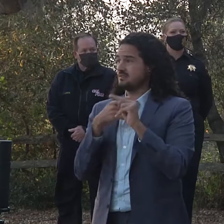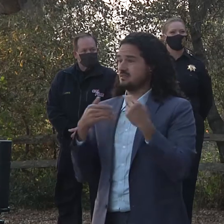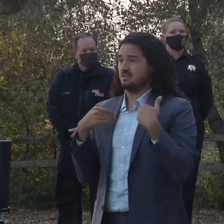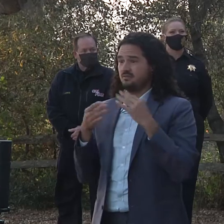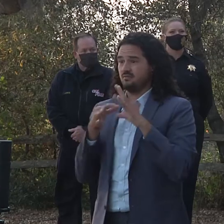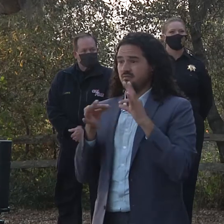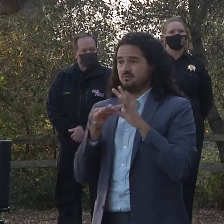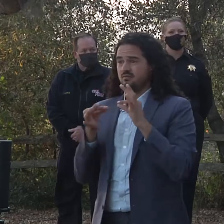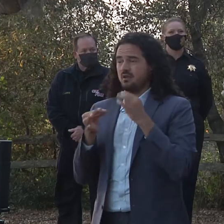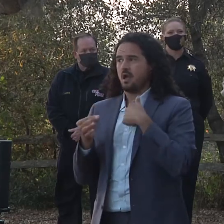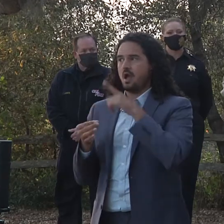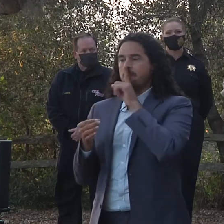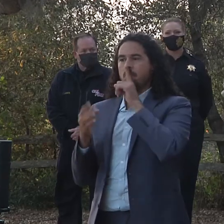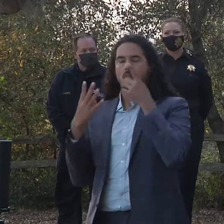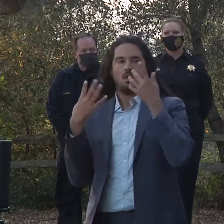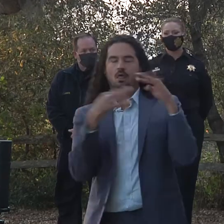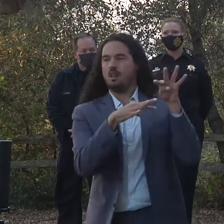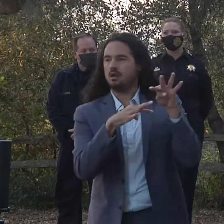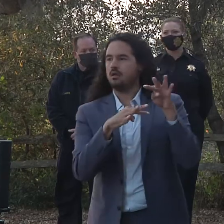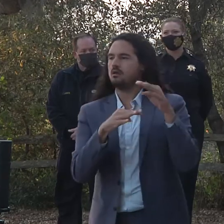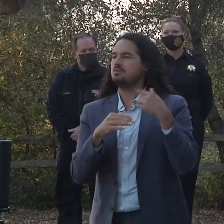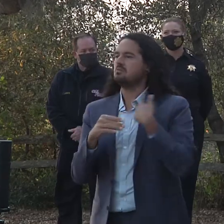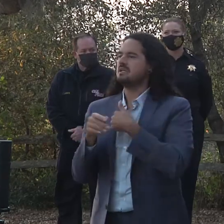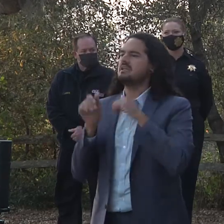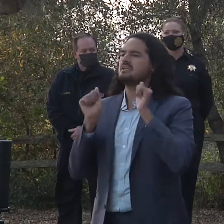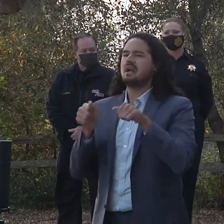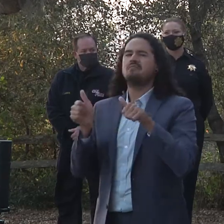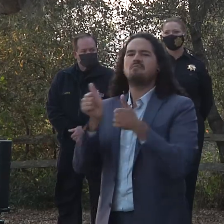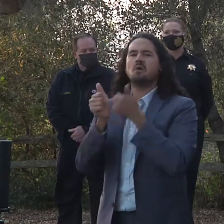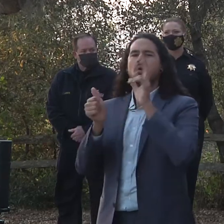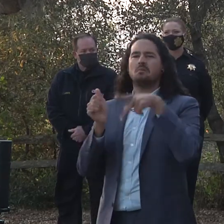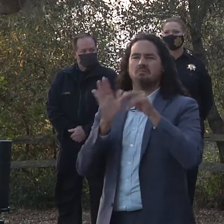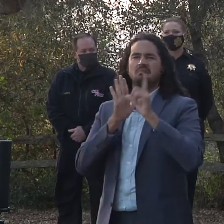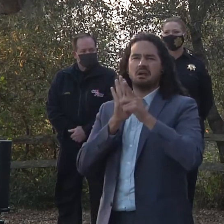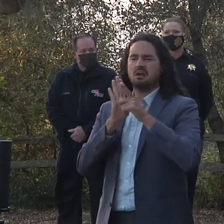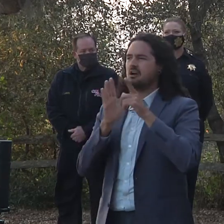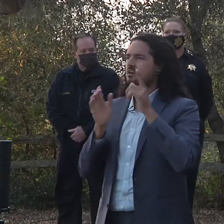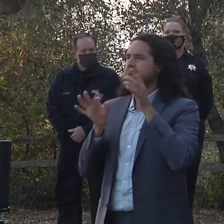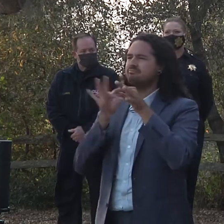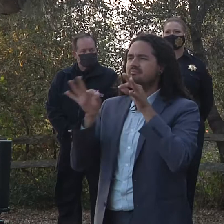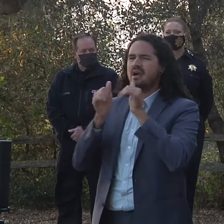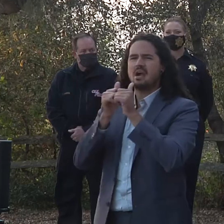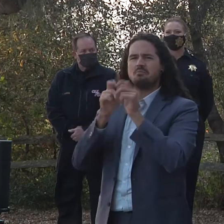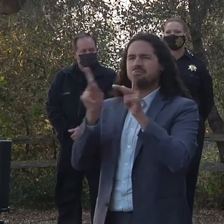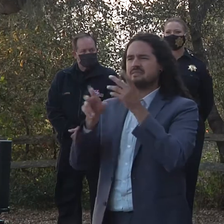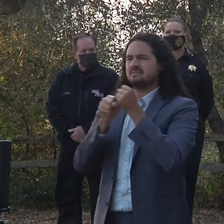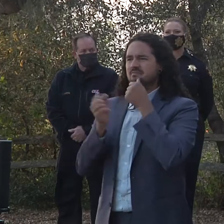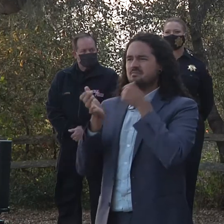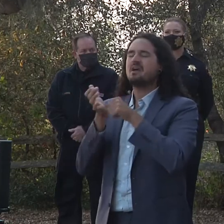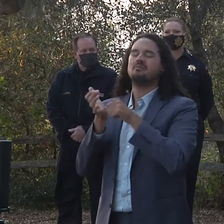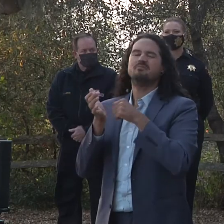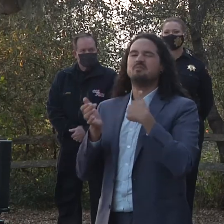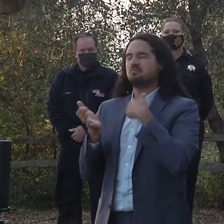have the answer, we can definitely follow up with that as far as how people can get their mail and where they can get it redirected to. We'll follow up with you on that.